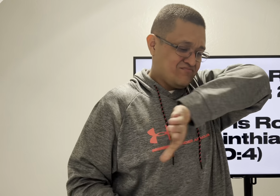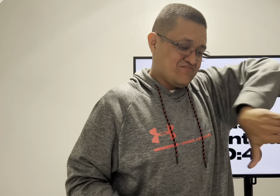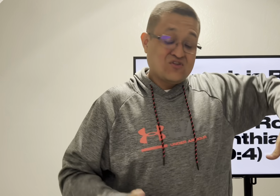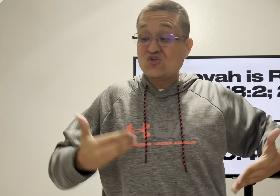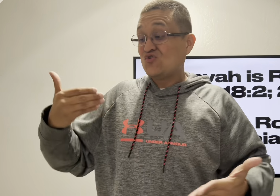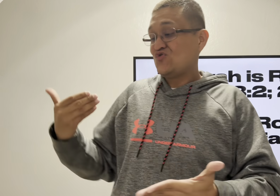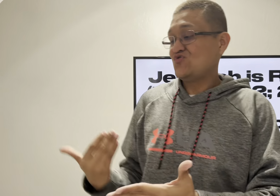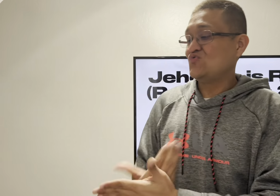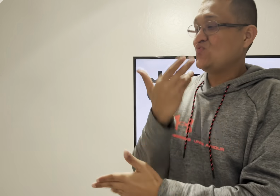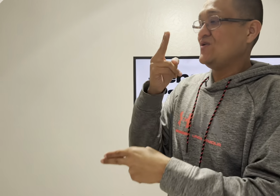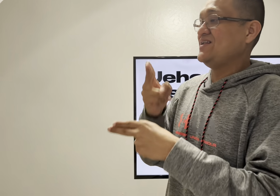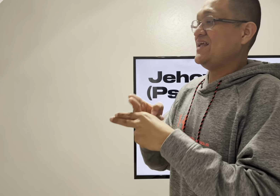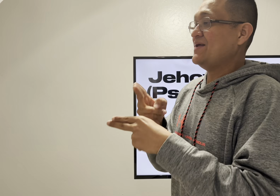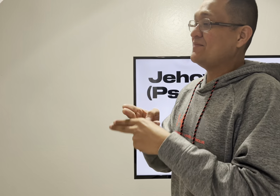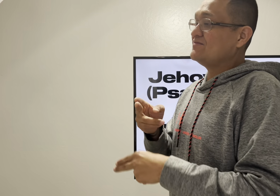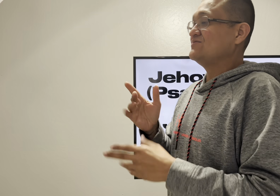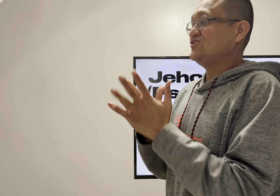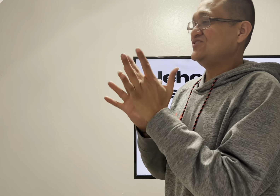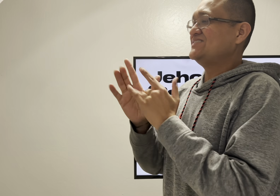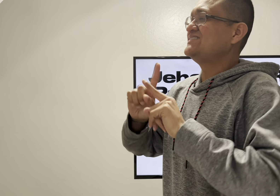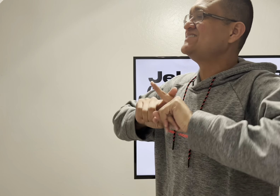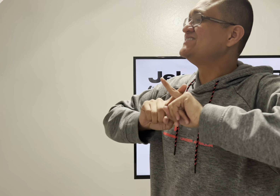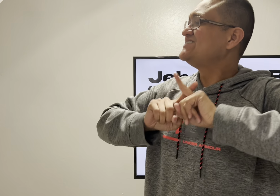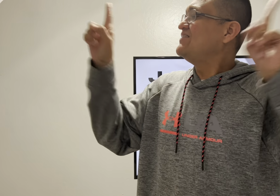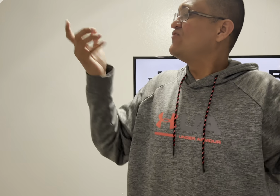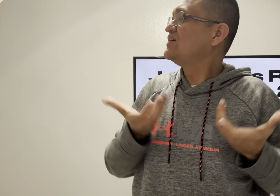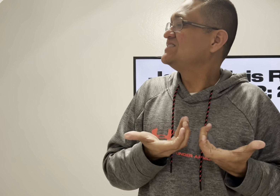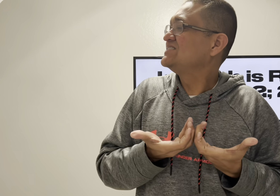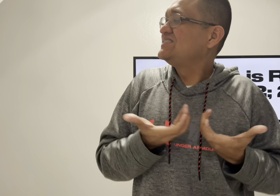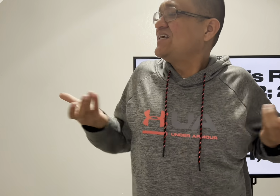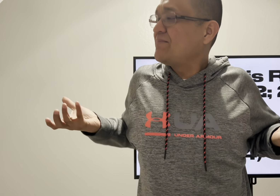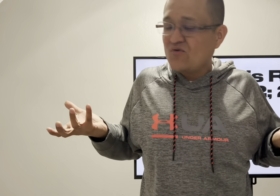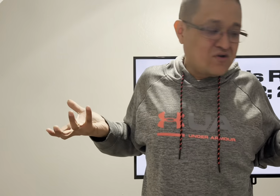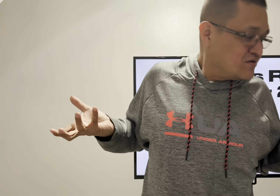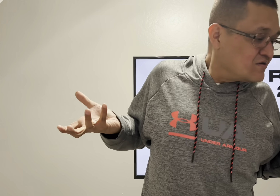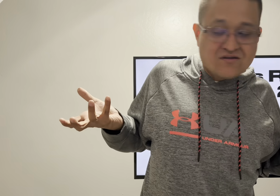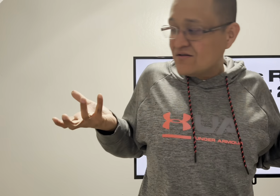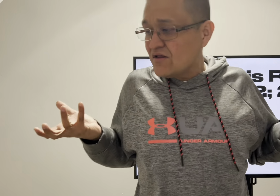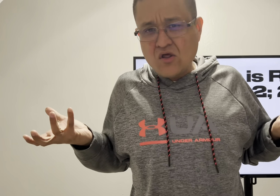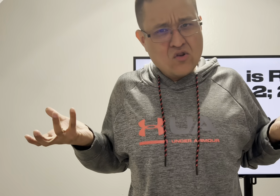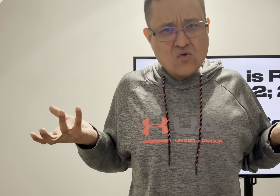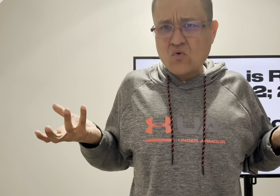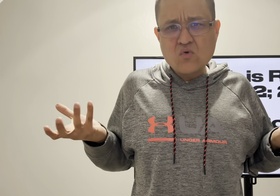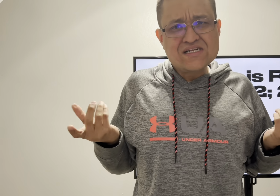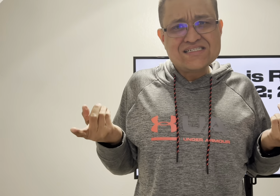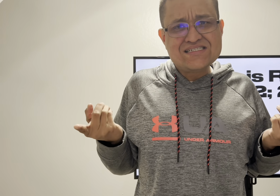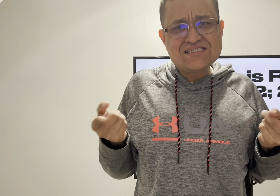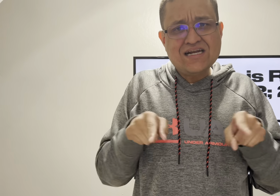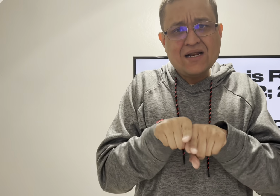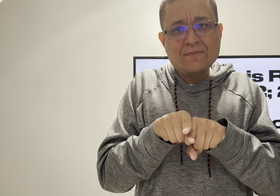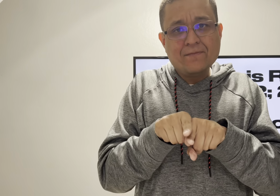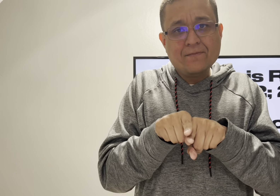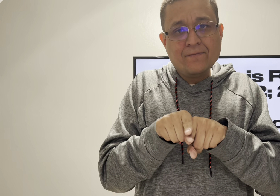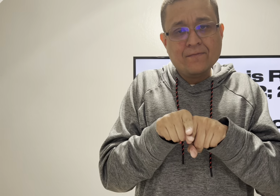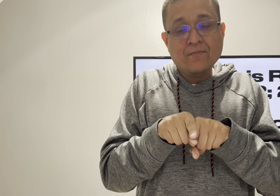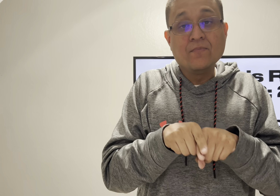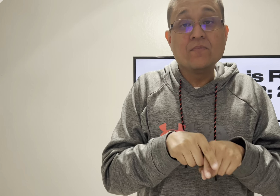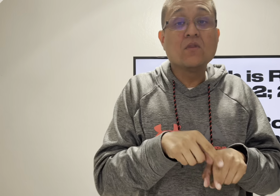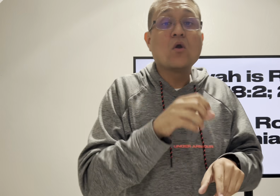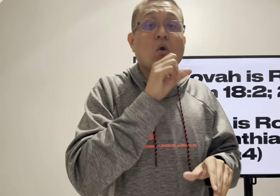Okay, we've learned about Jehovah. Let's get rid of that and let's turn over to Jesus here. Are they separate? No, they're exactly the same. They're